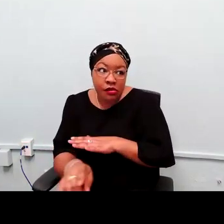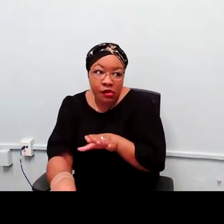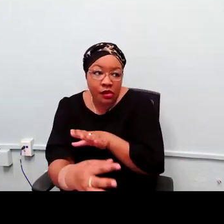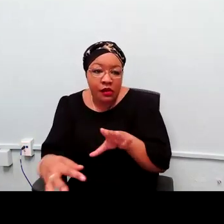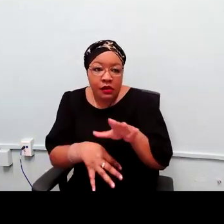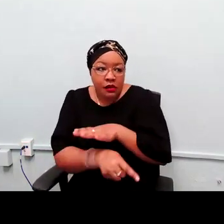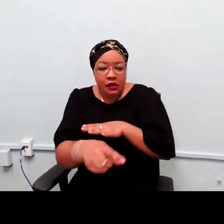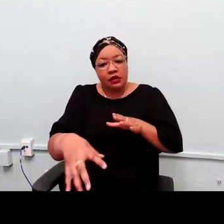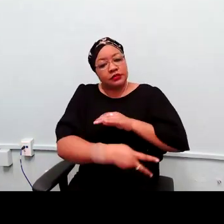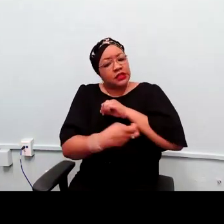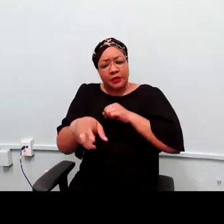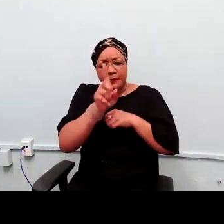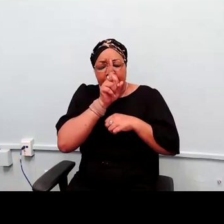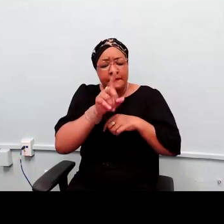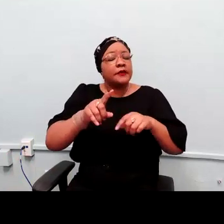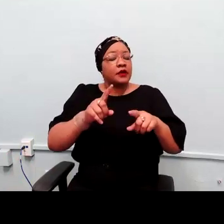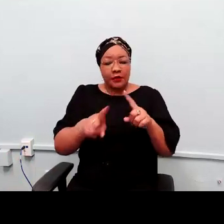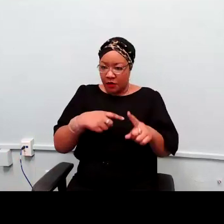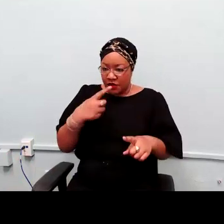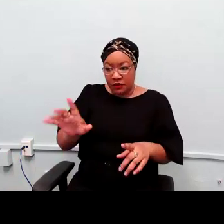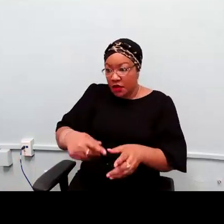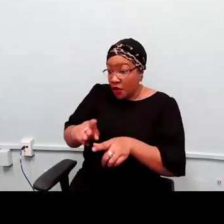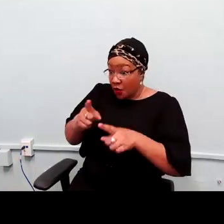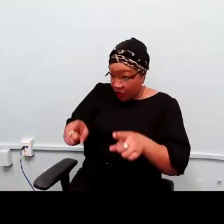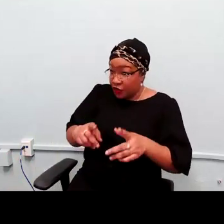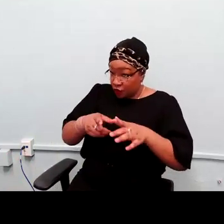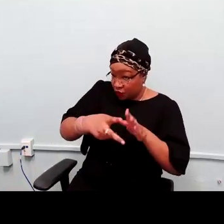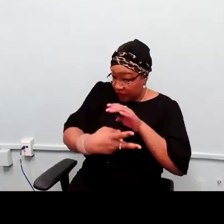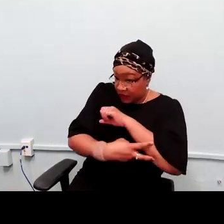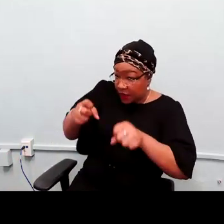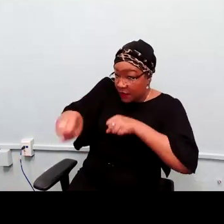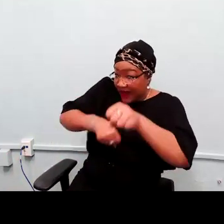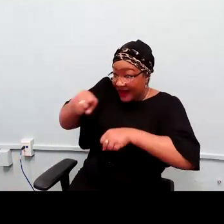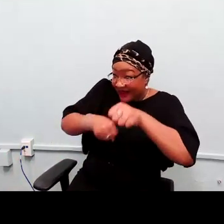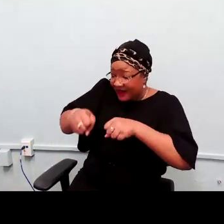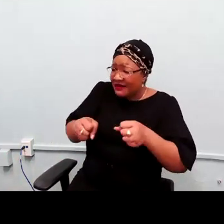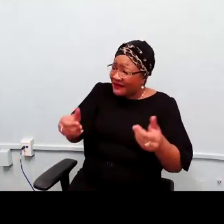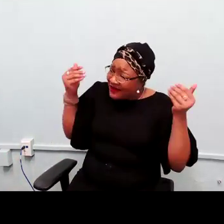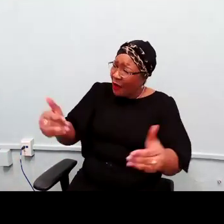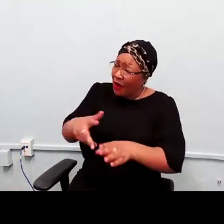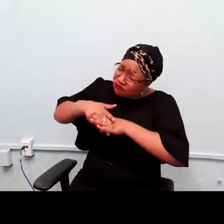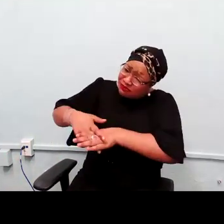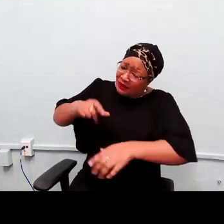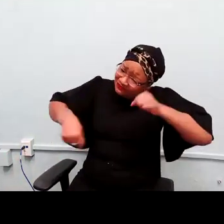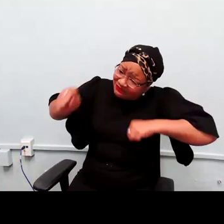it's yours, girl, he would tell Taylor, not like you're stealing it from no goddamn pussy Sears store.